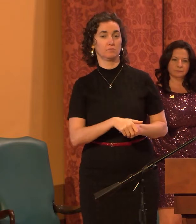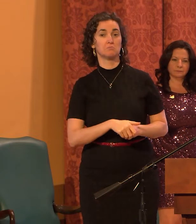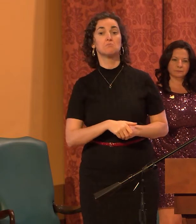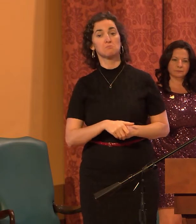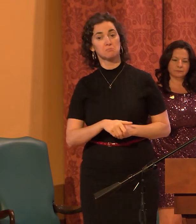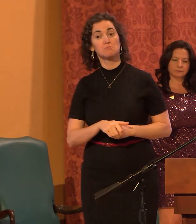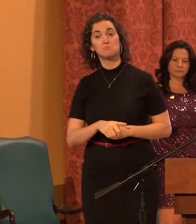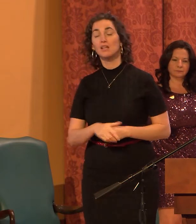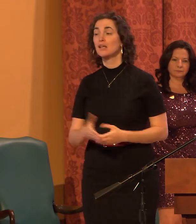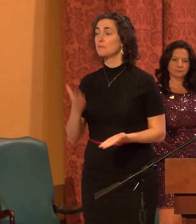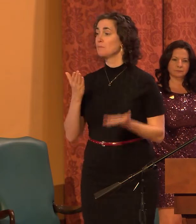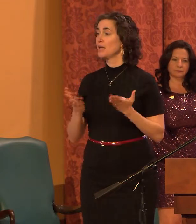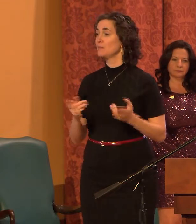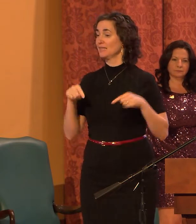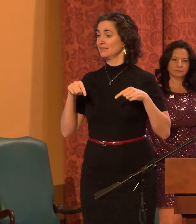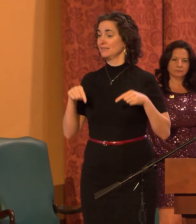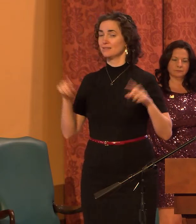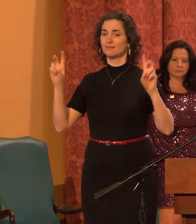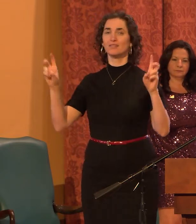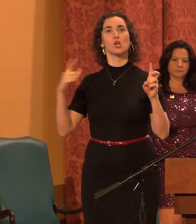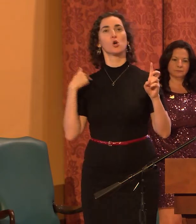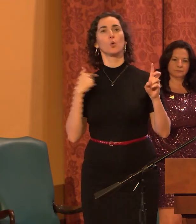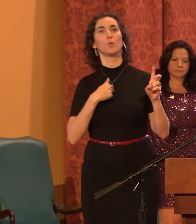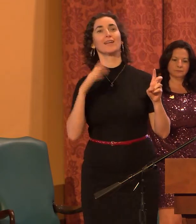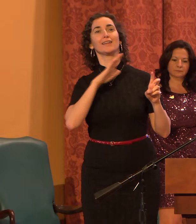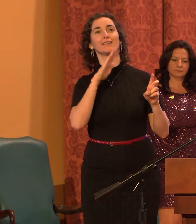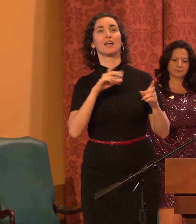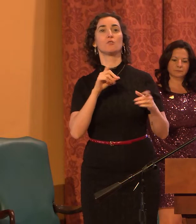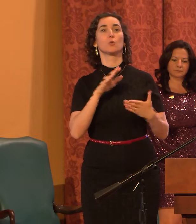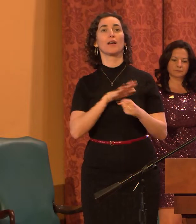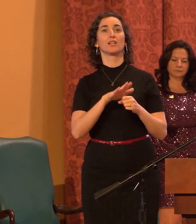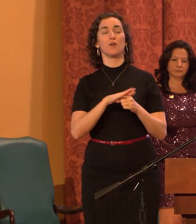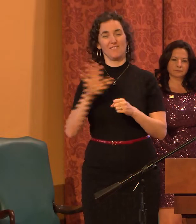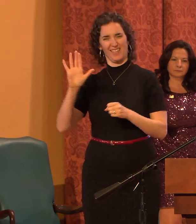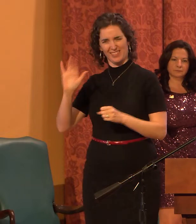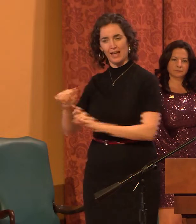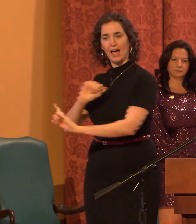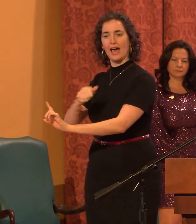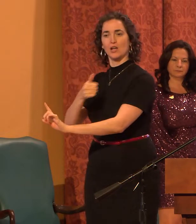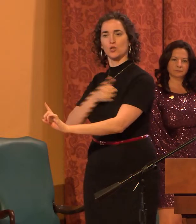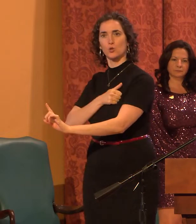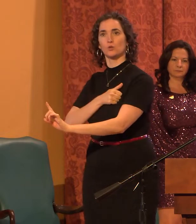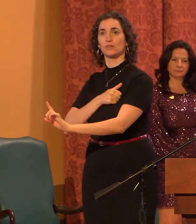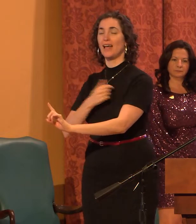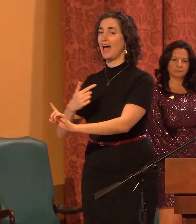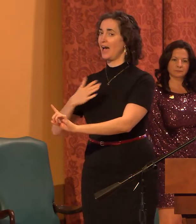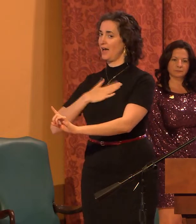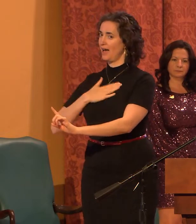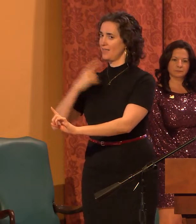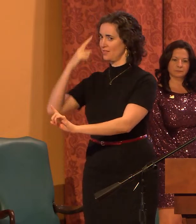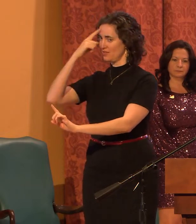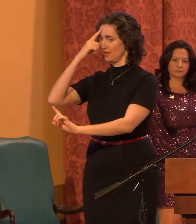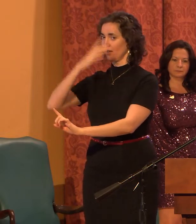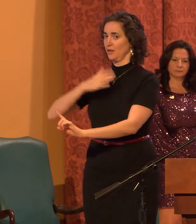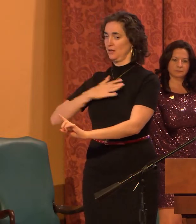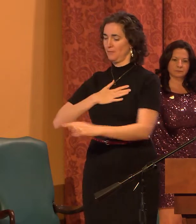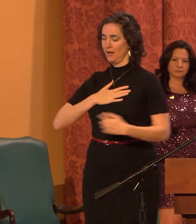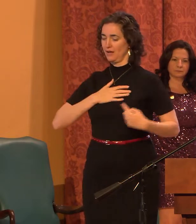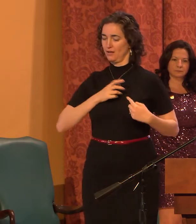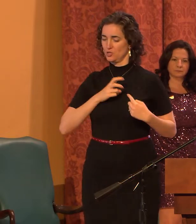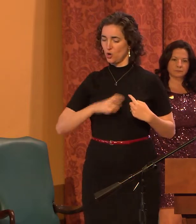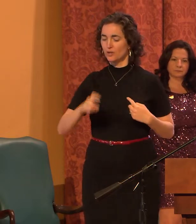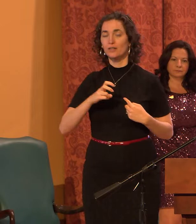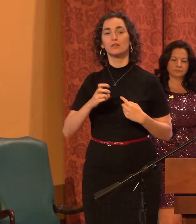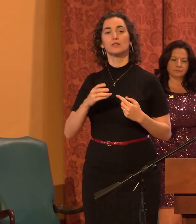Perhaps this "we never do enough" attitude is the reason in my own personal journey to spread